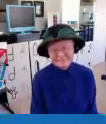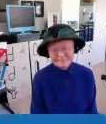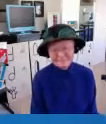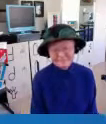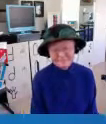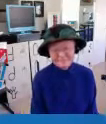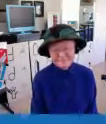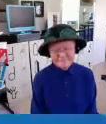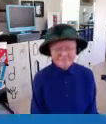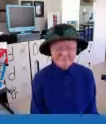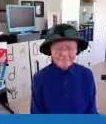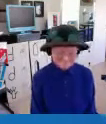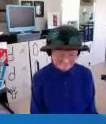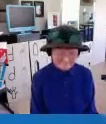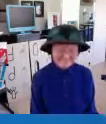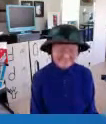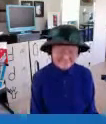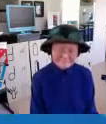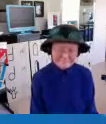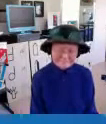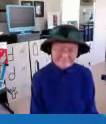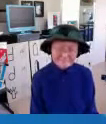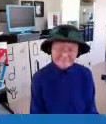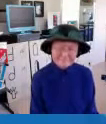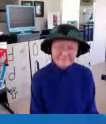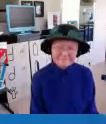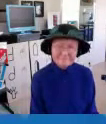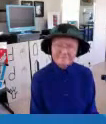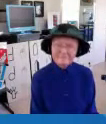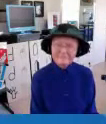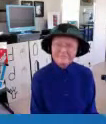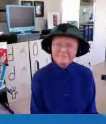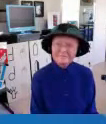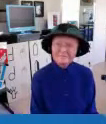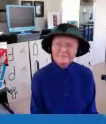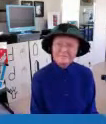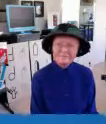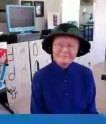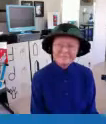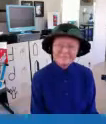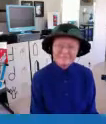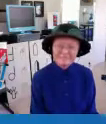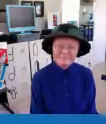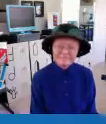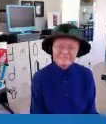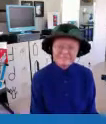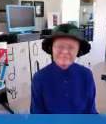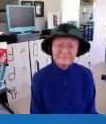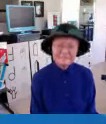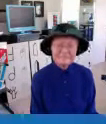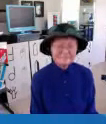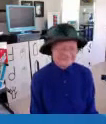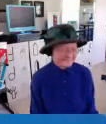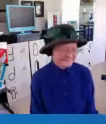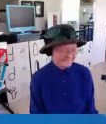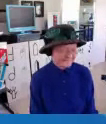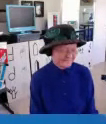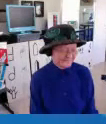And we only have, normally we have one example. So, is each signer consistent?